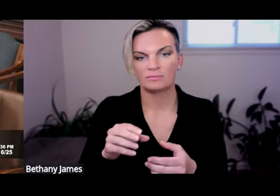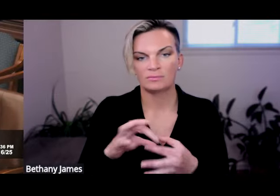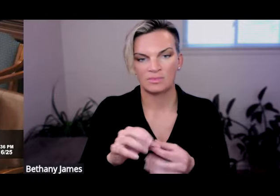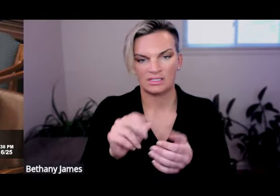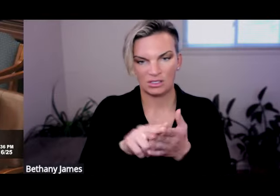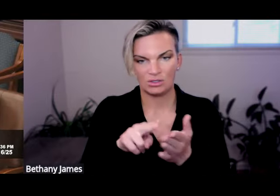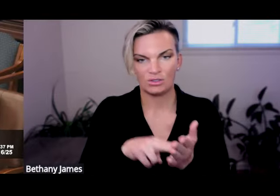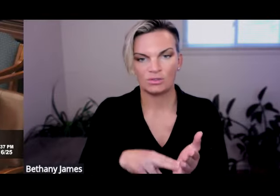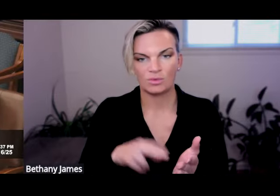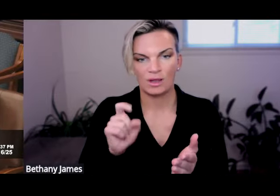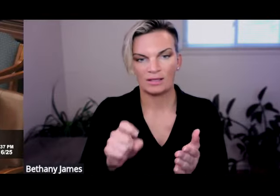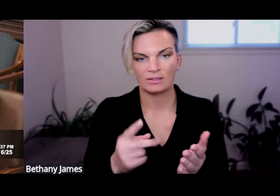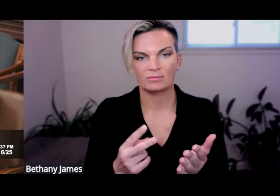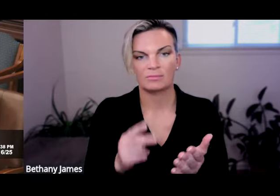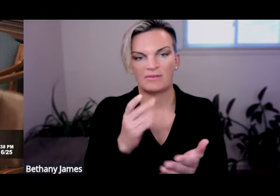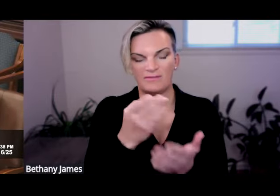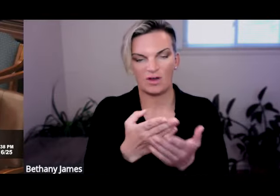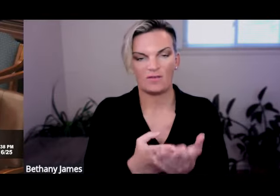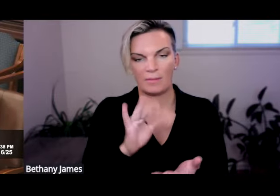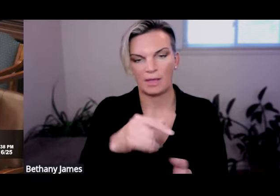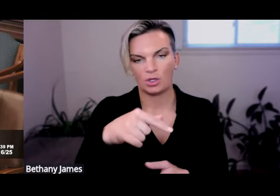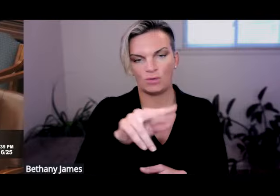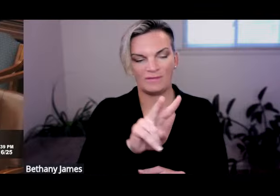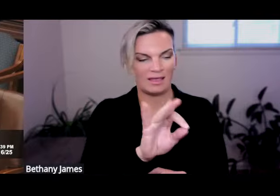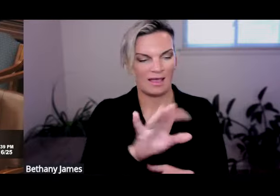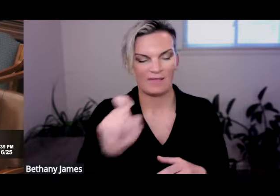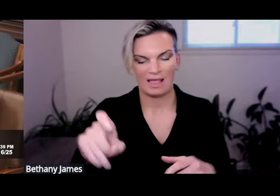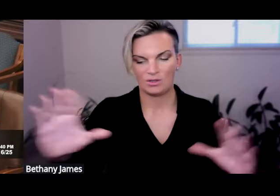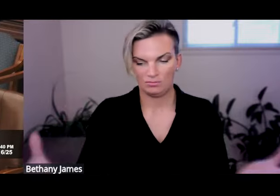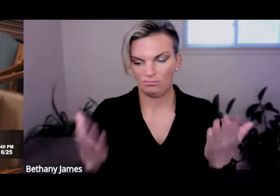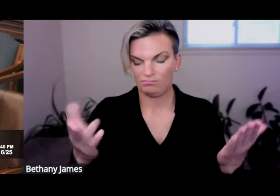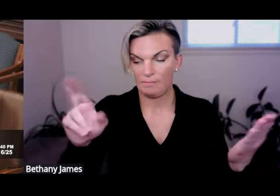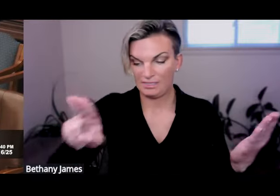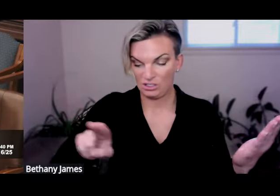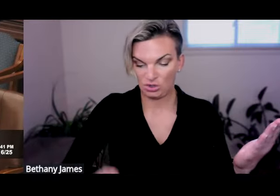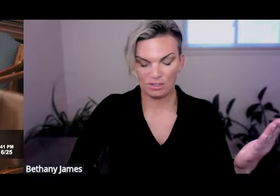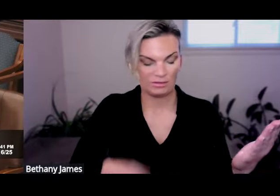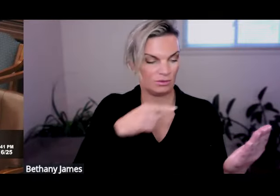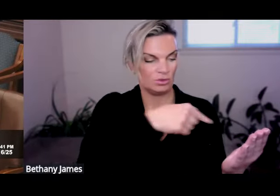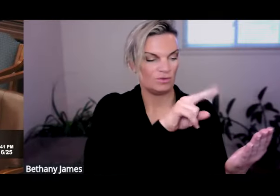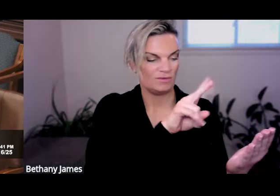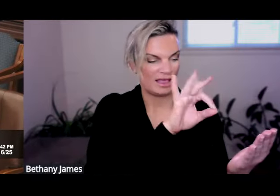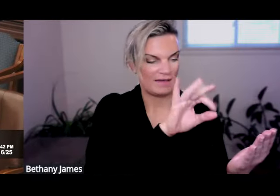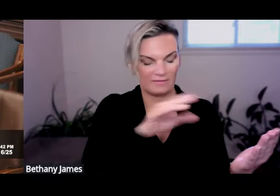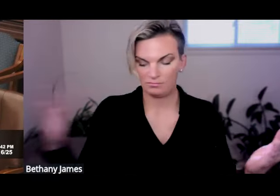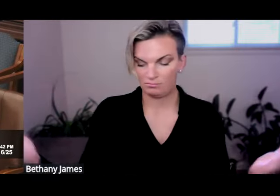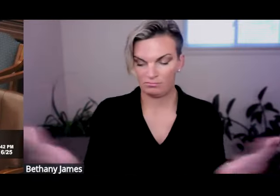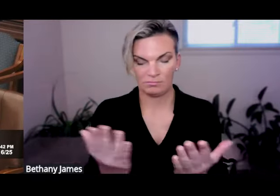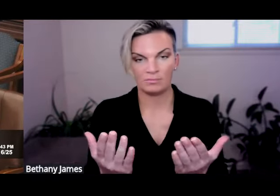the QVF. The letter that we received less than 48 hours ago was an information letter.